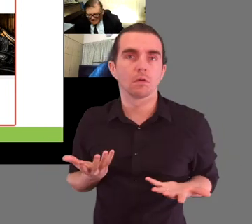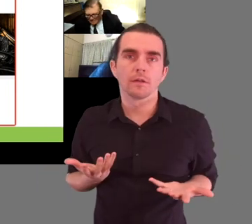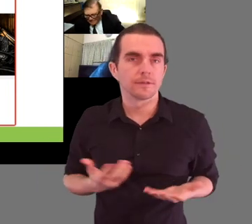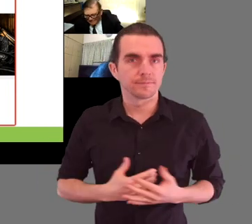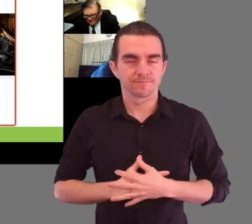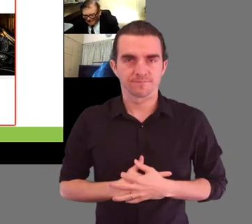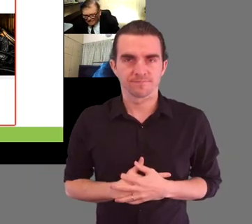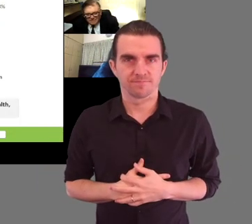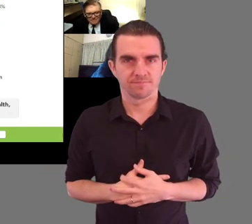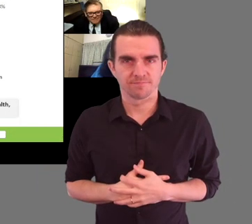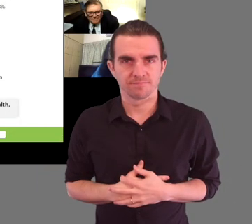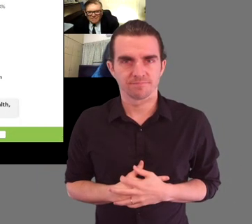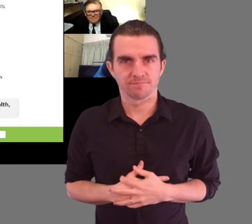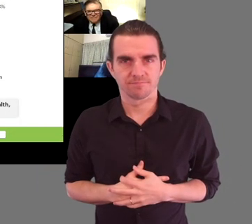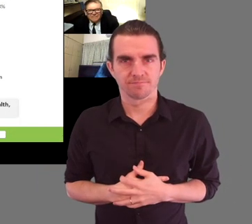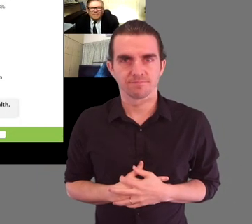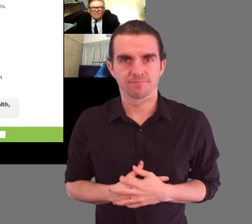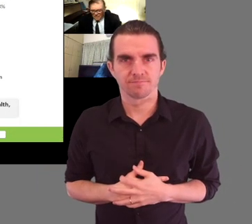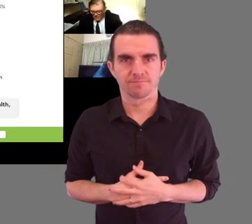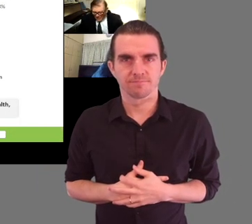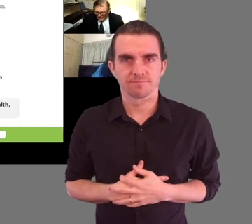overwhelmed. Next.